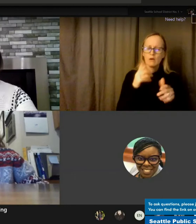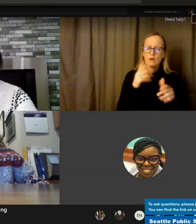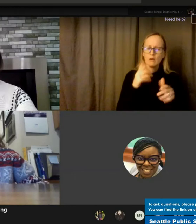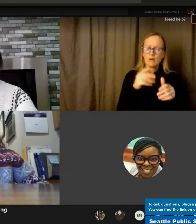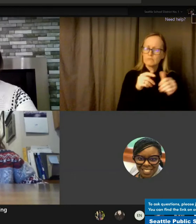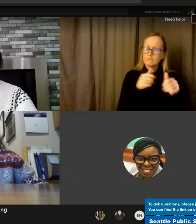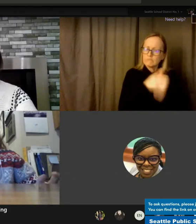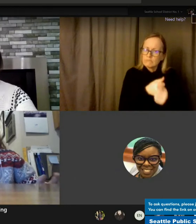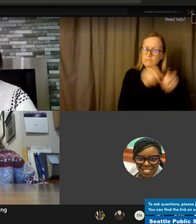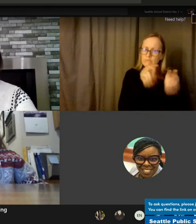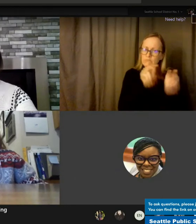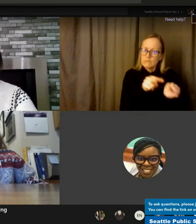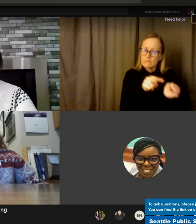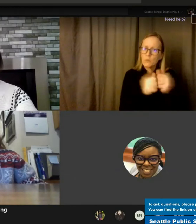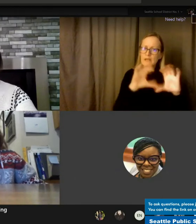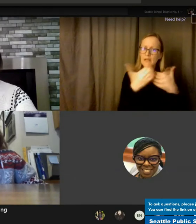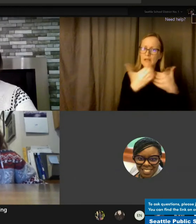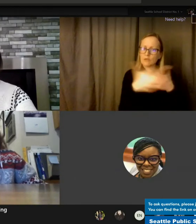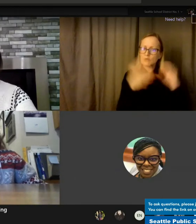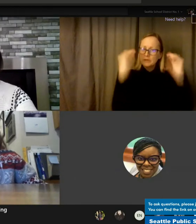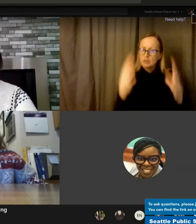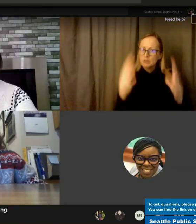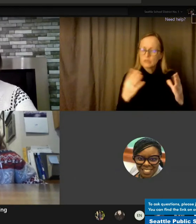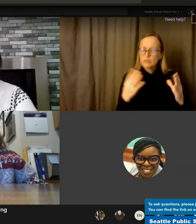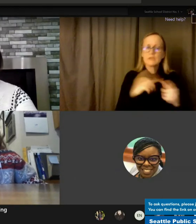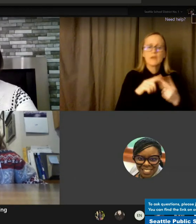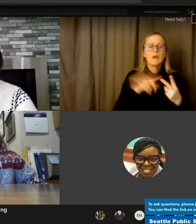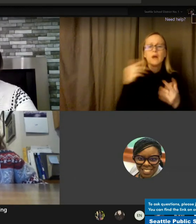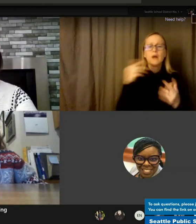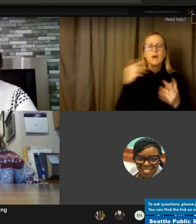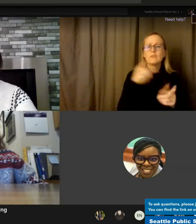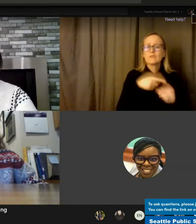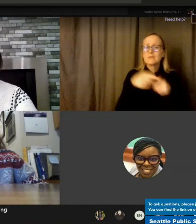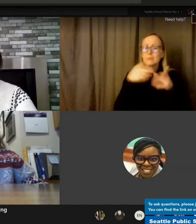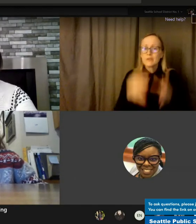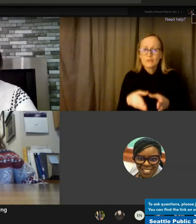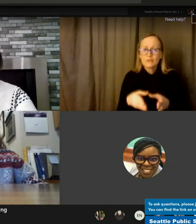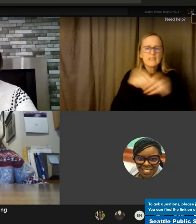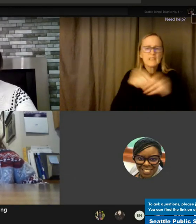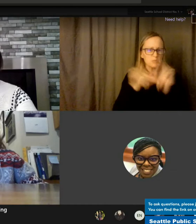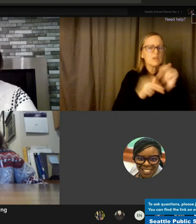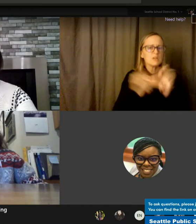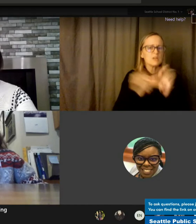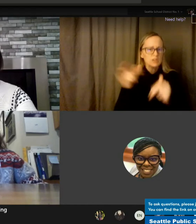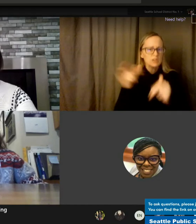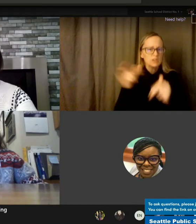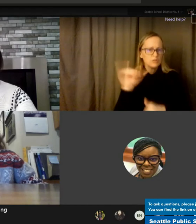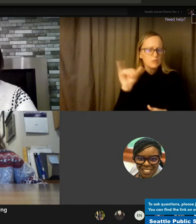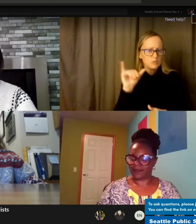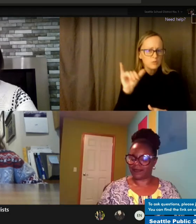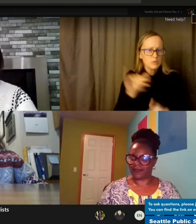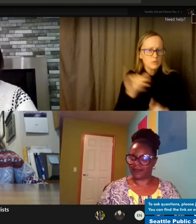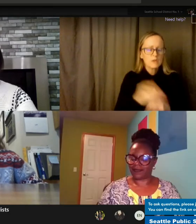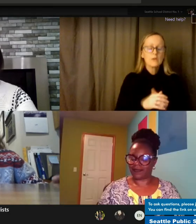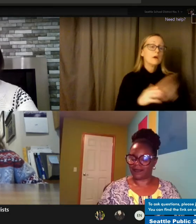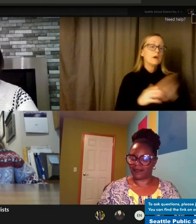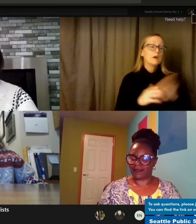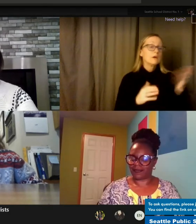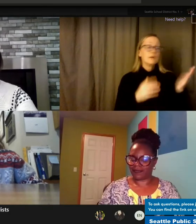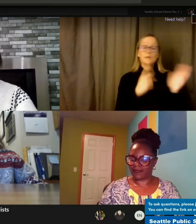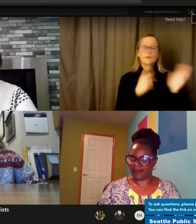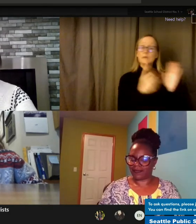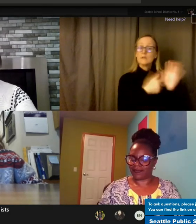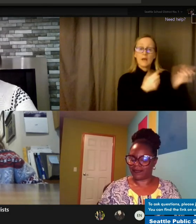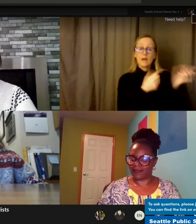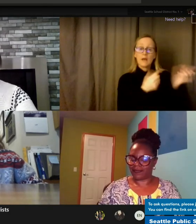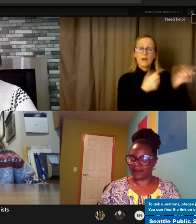teachers, other specialists in the building to do this work. At other times, they are supporting in